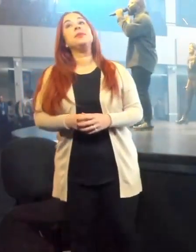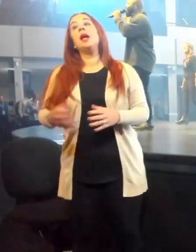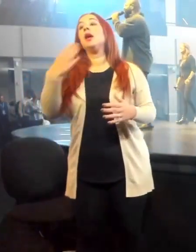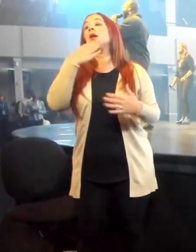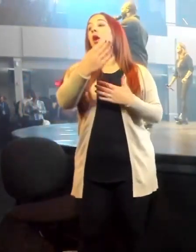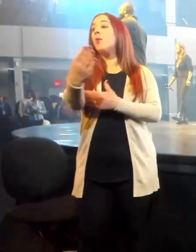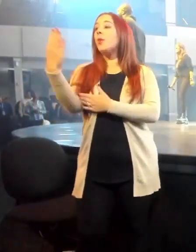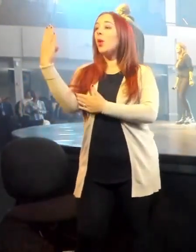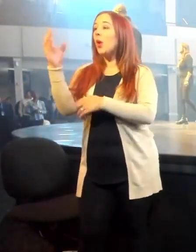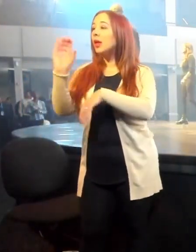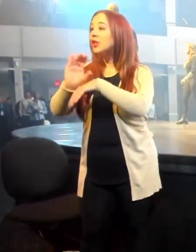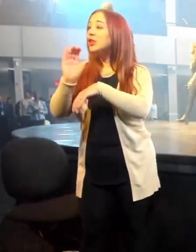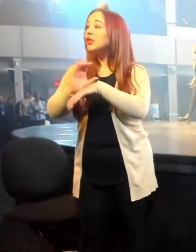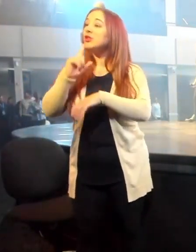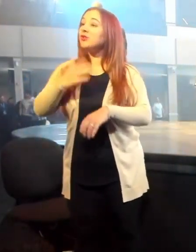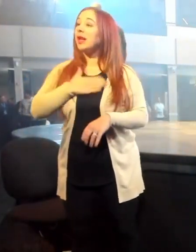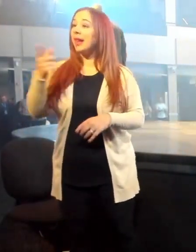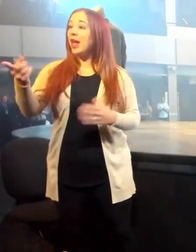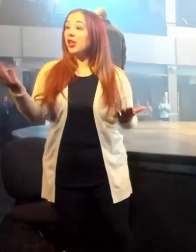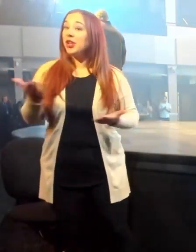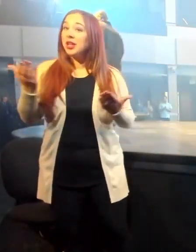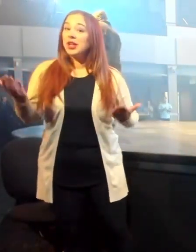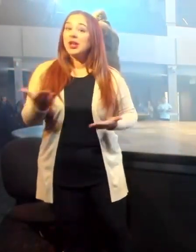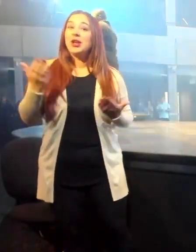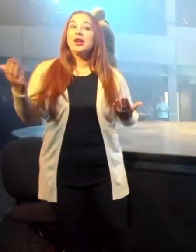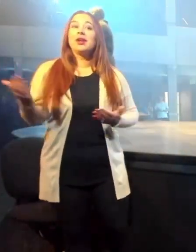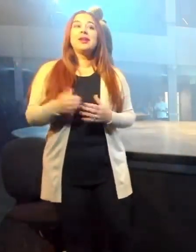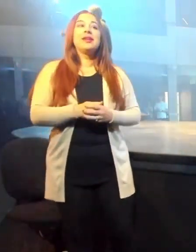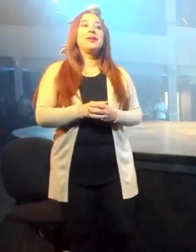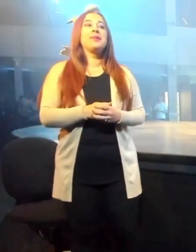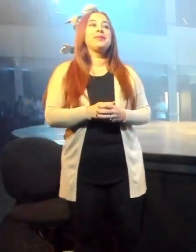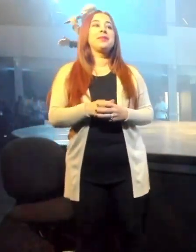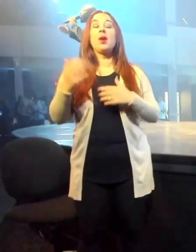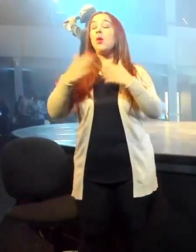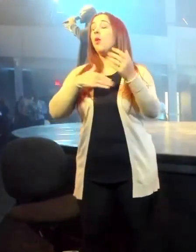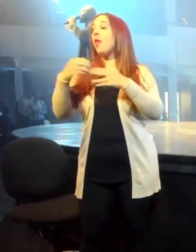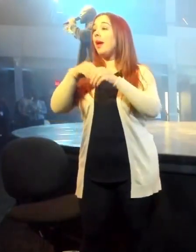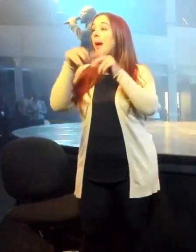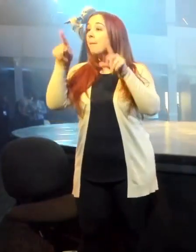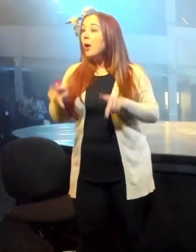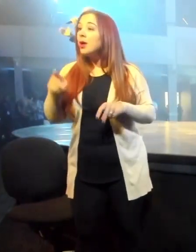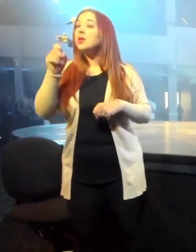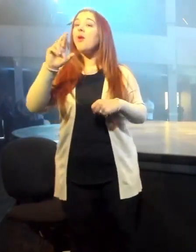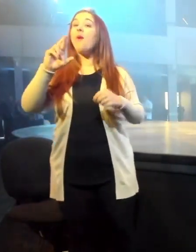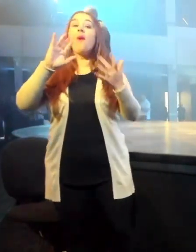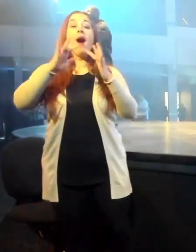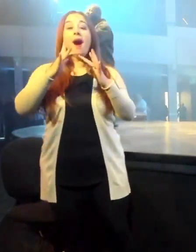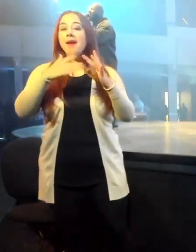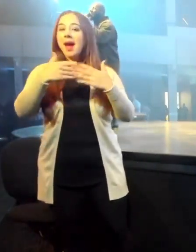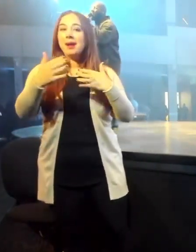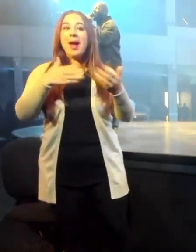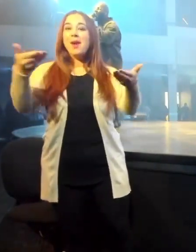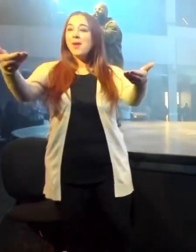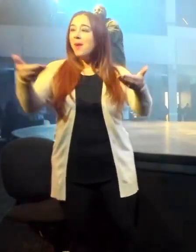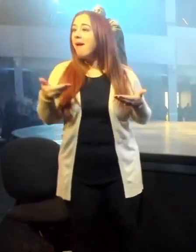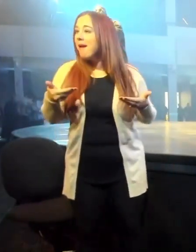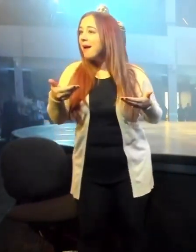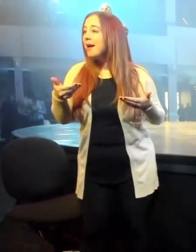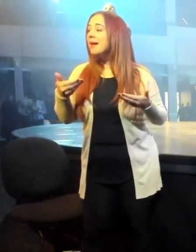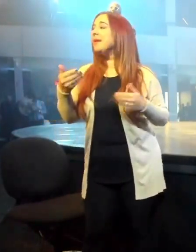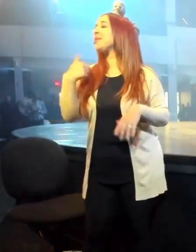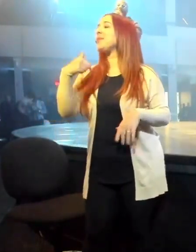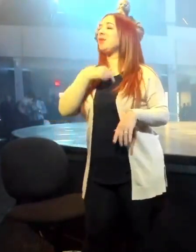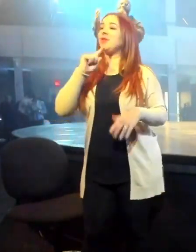Well, good morning, church. We're so happy that you're here. Whether you're joining us here in person or online, we want to say welcome. We're